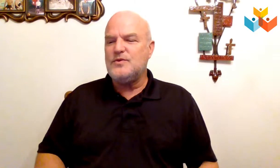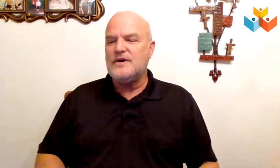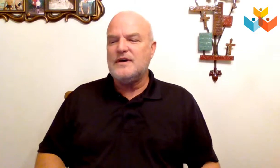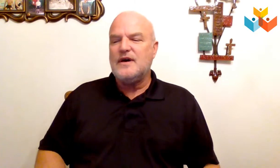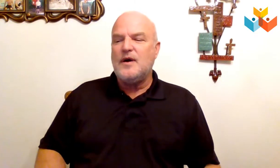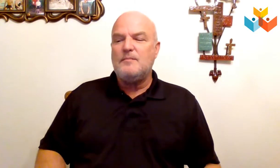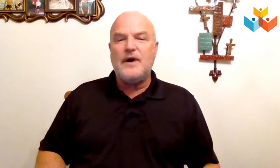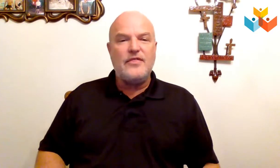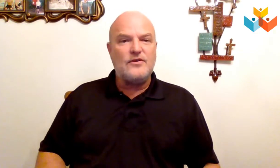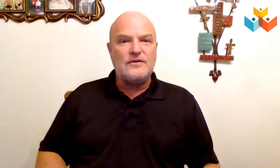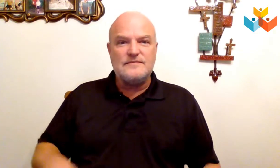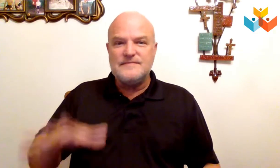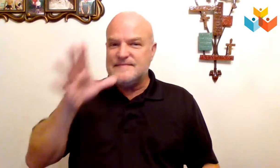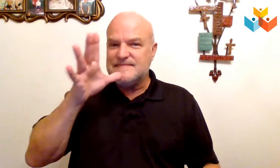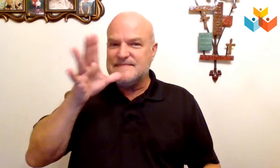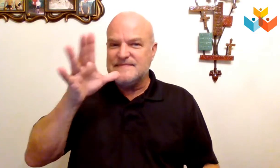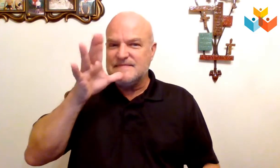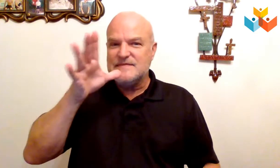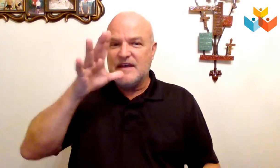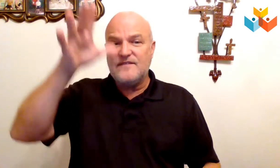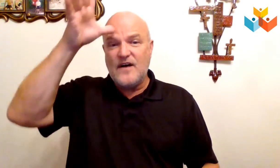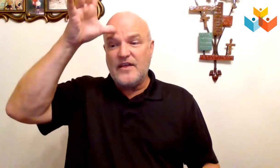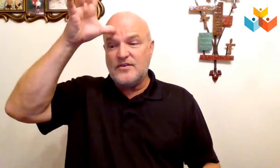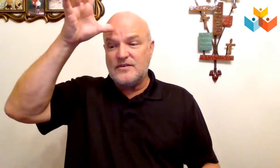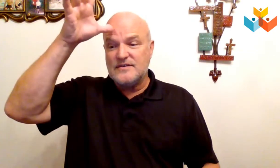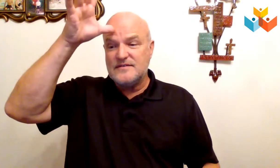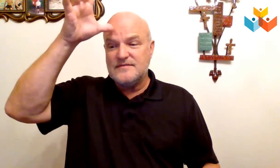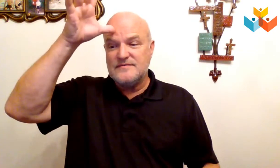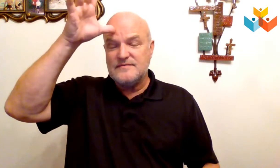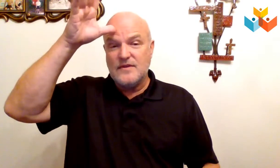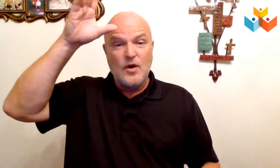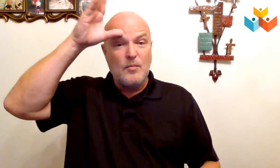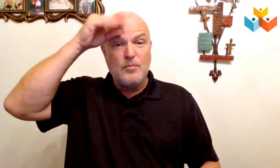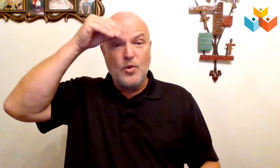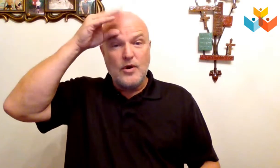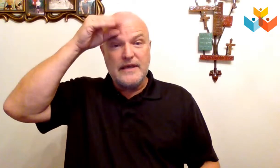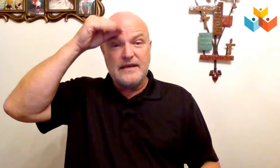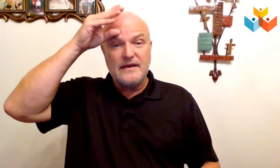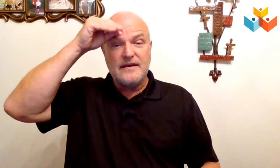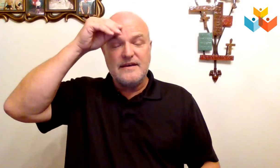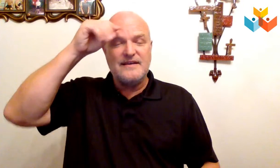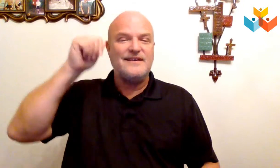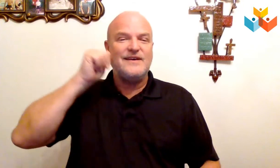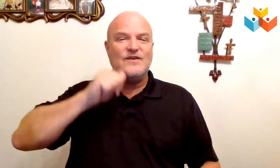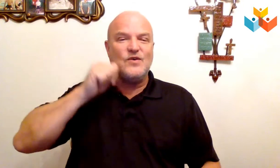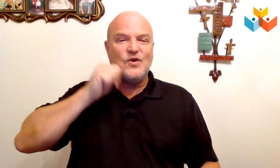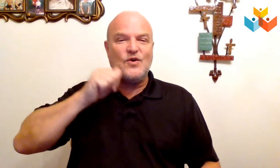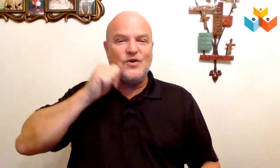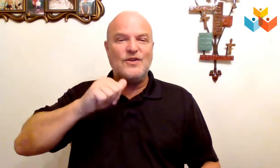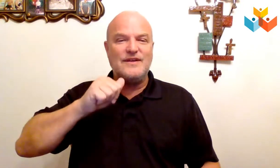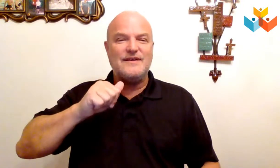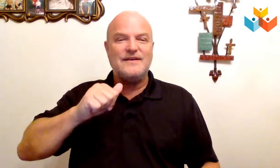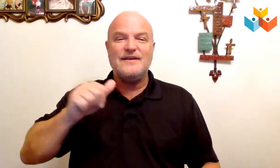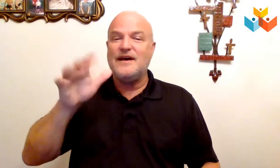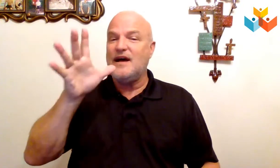go back to mother and father,